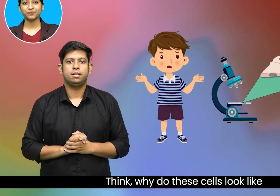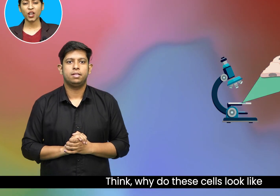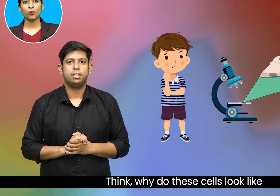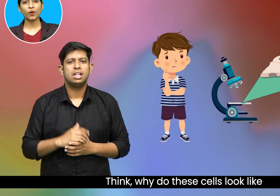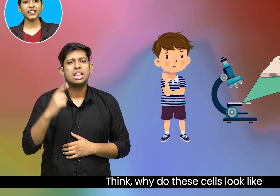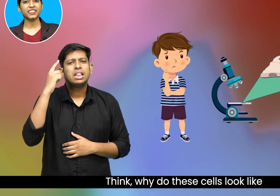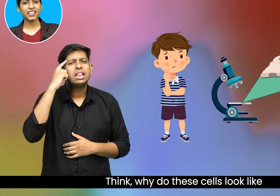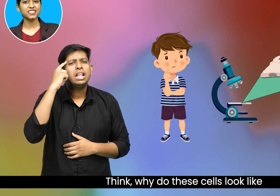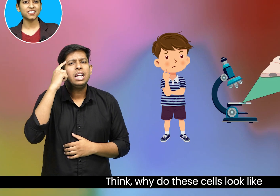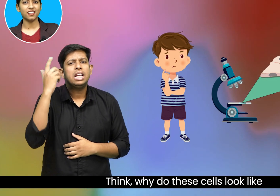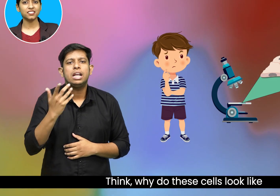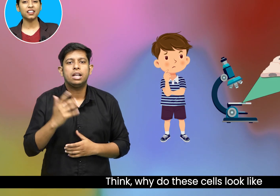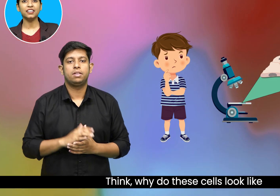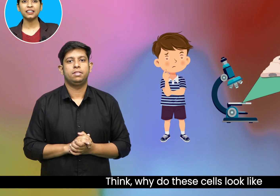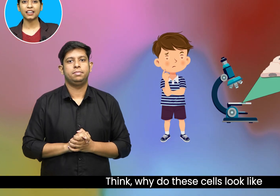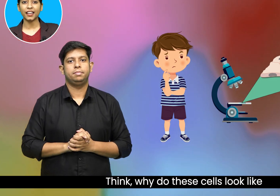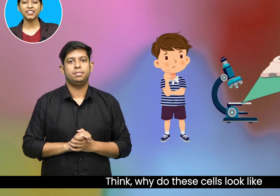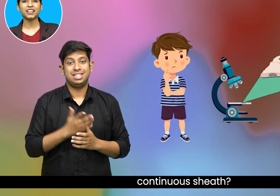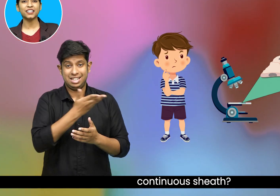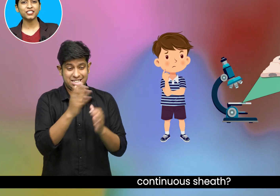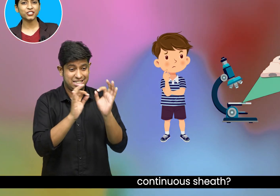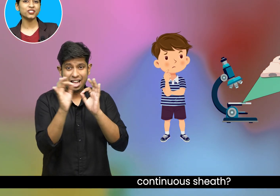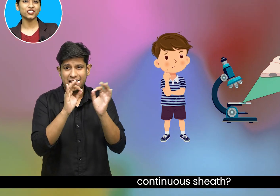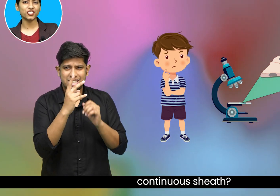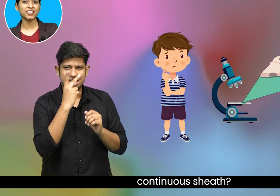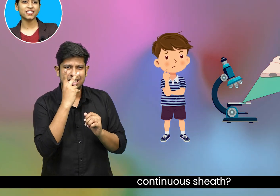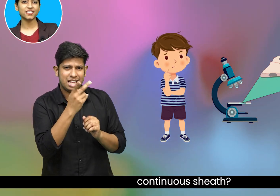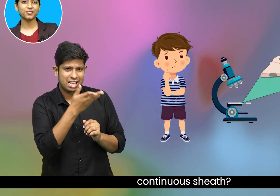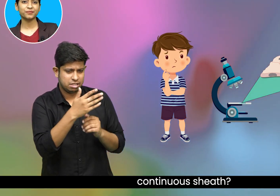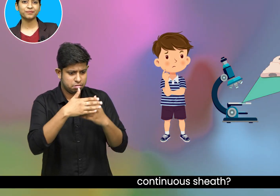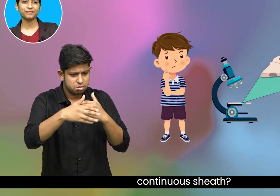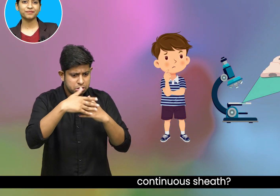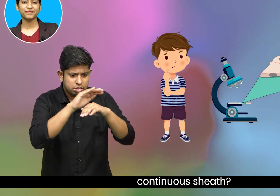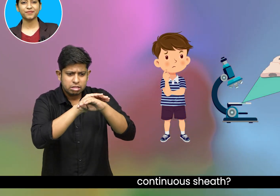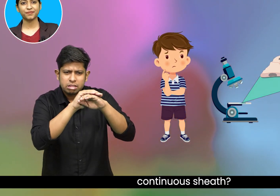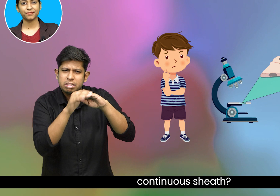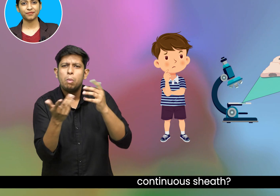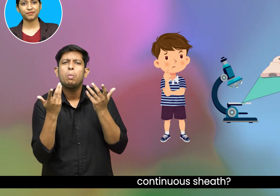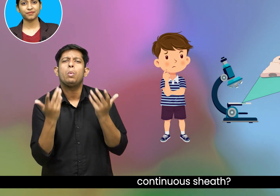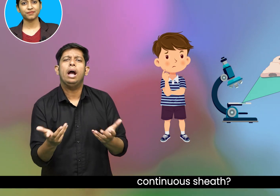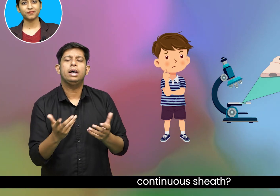Think why these cells look like continuous sheath.